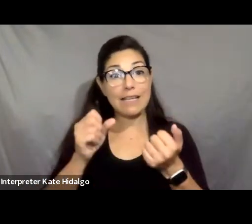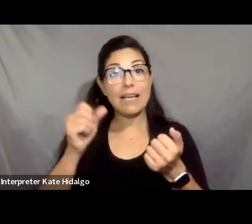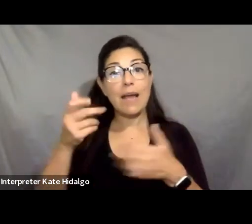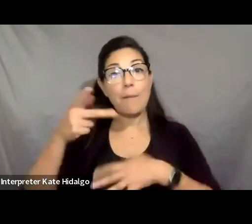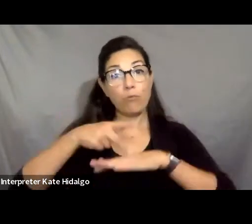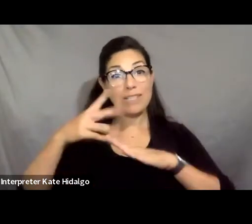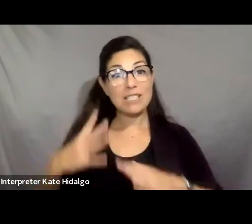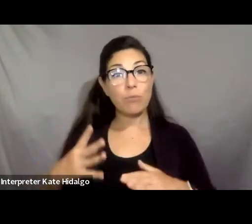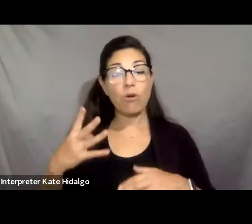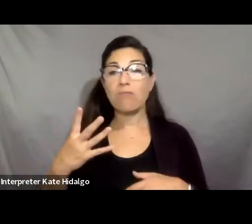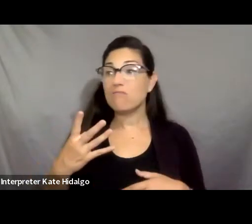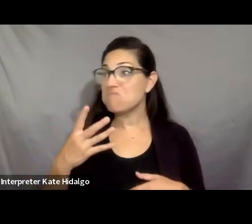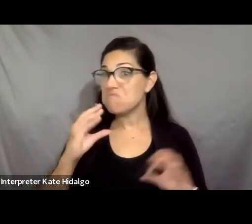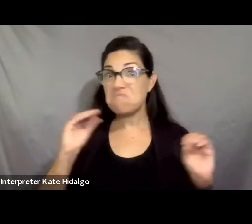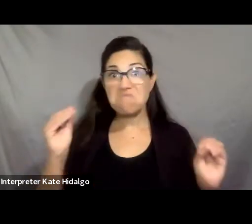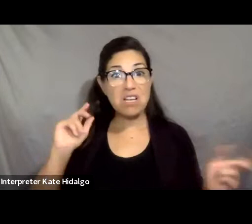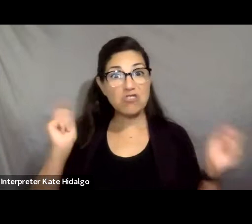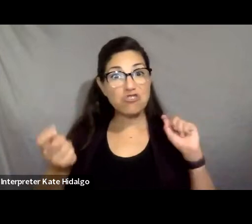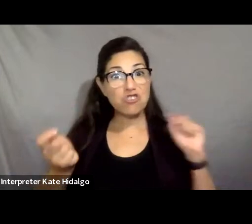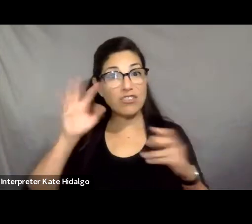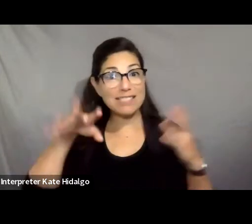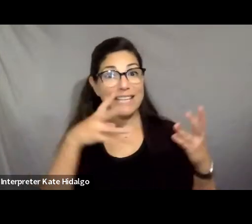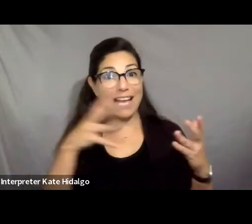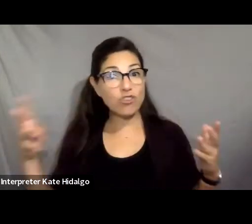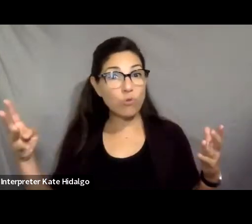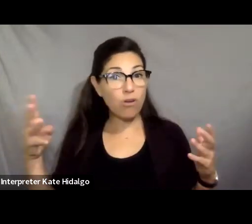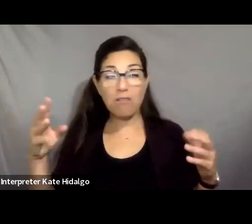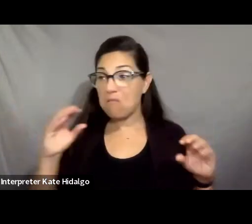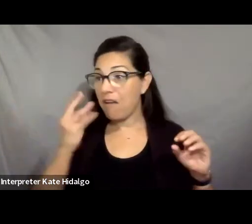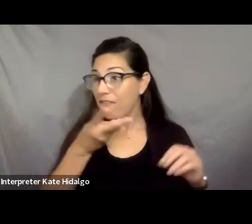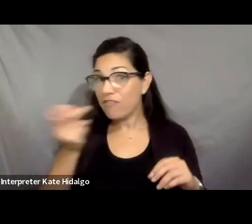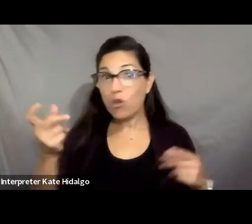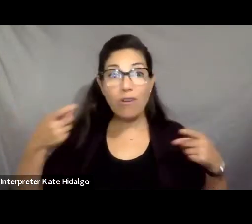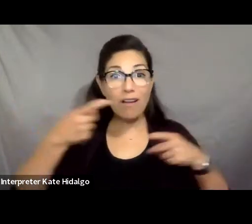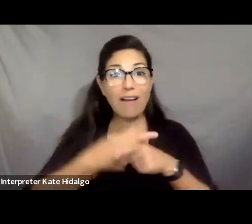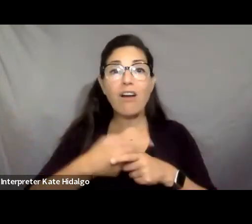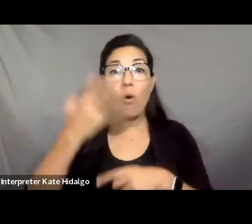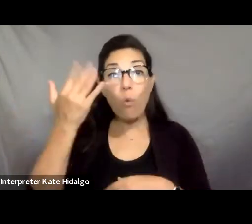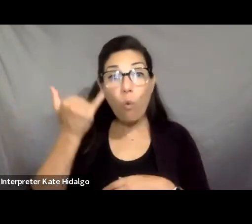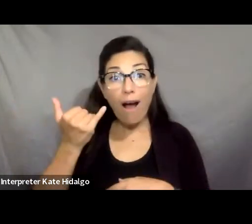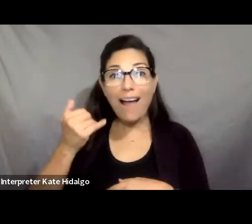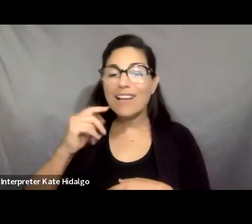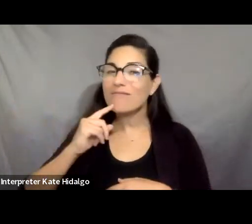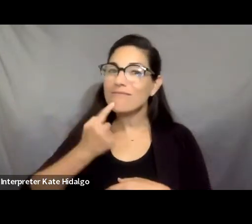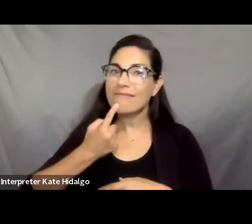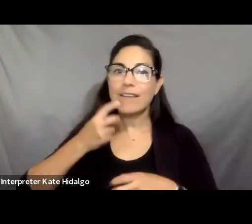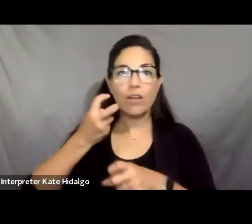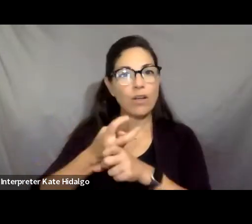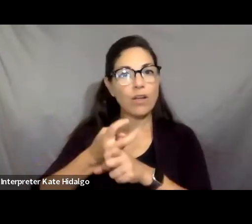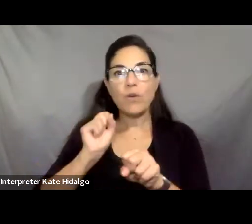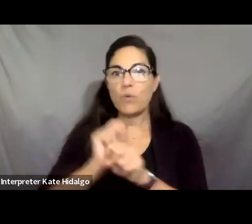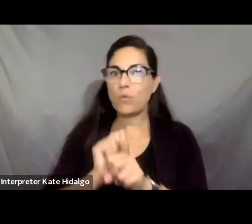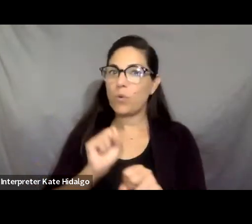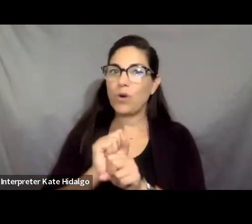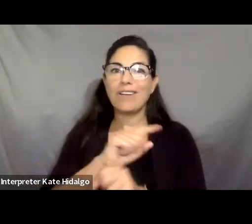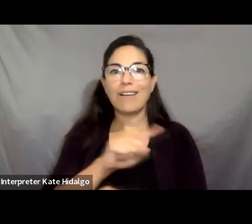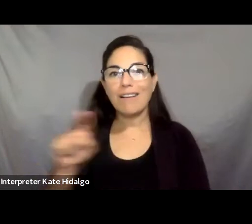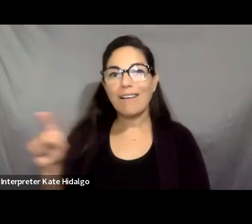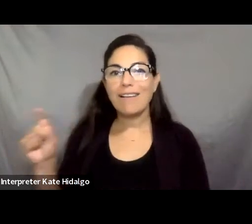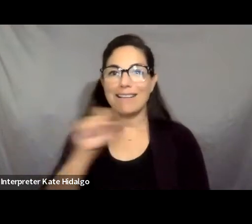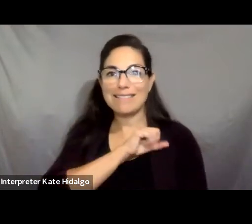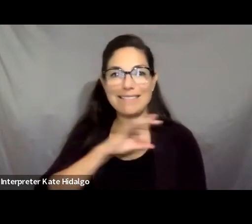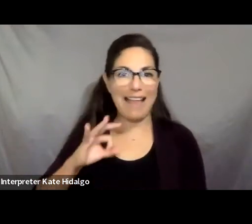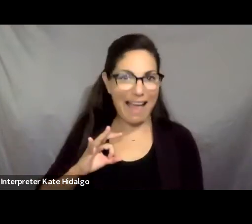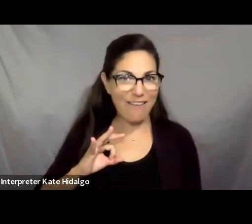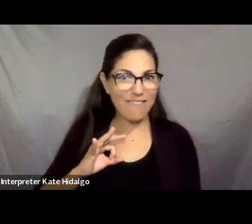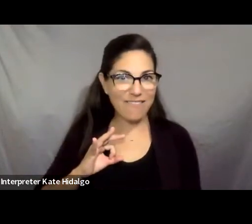had very few schedule changes and very few conflicts, and it's due to the hard work of, all of the staff. And then I've